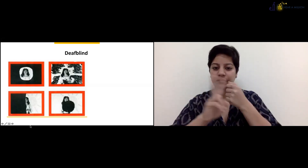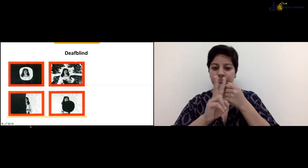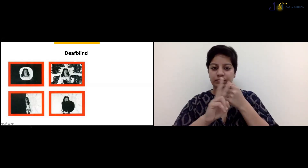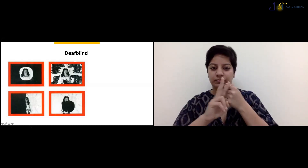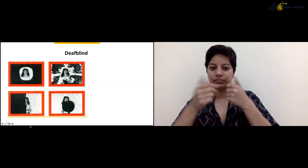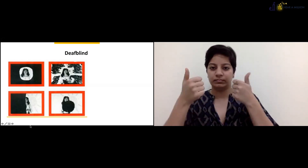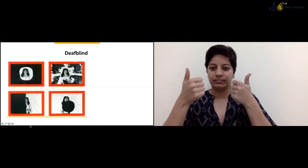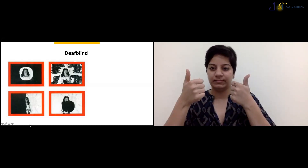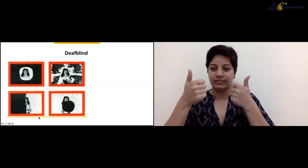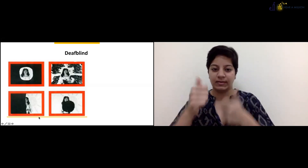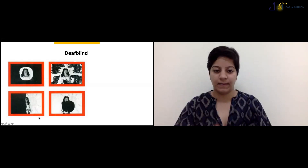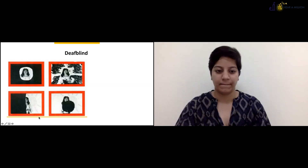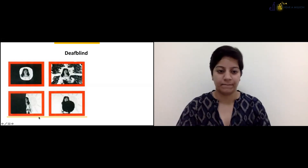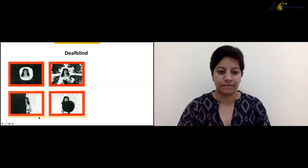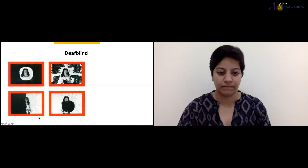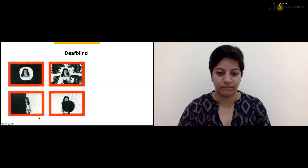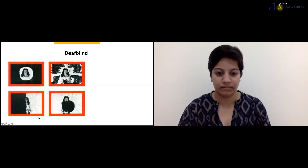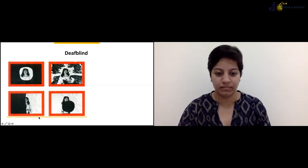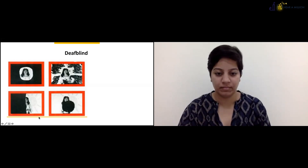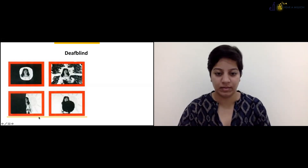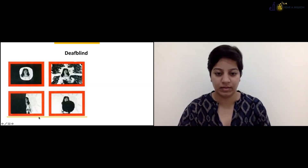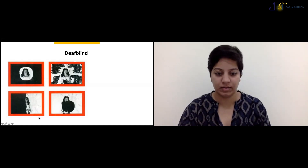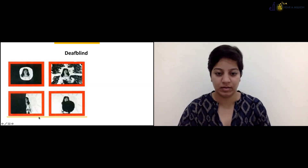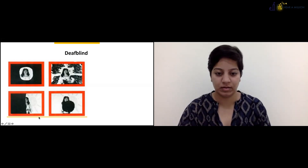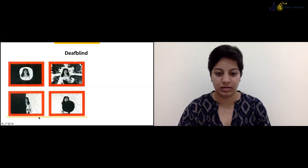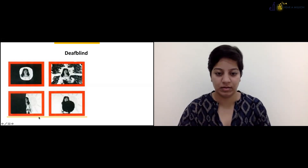Okay, so I will start. Tushar, it's fine.